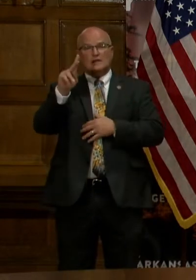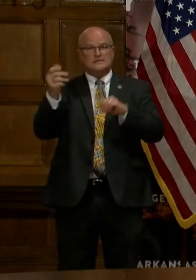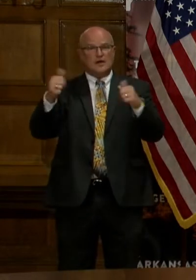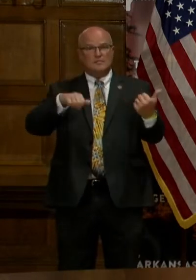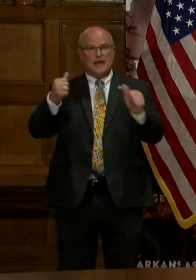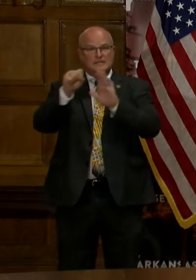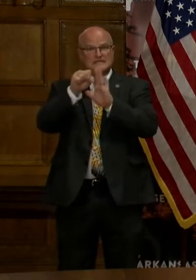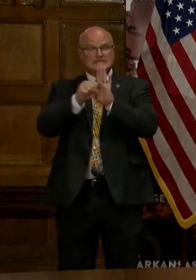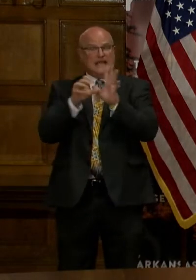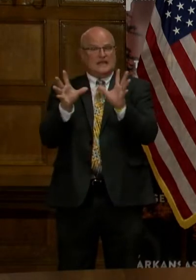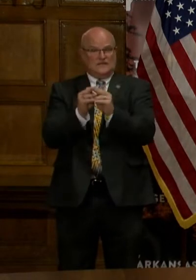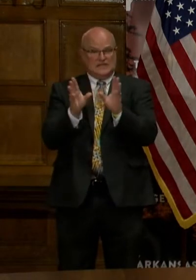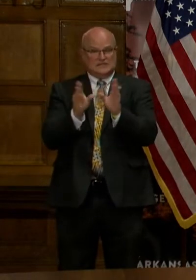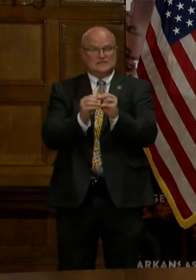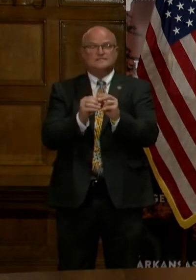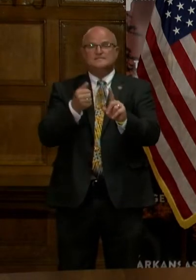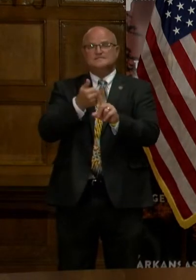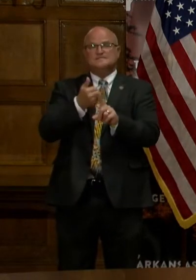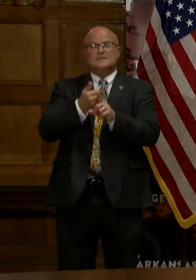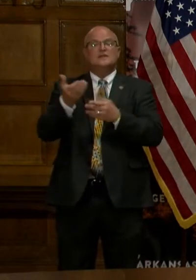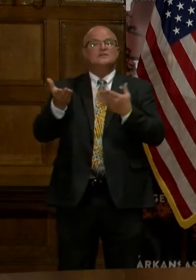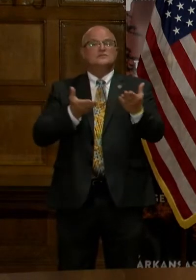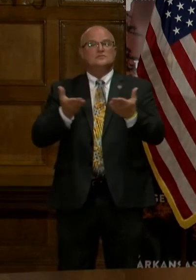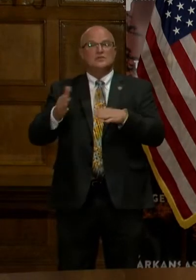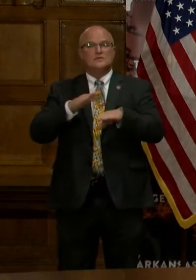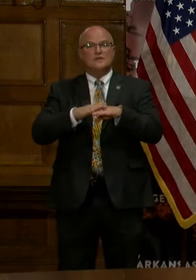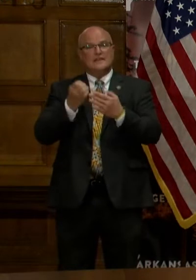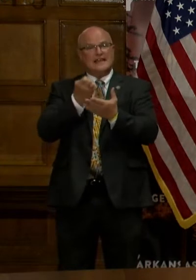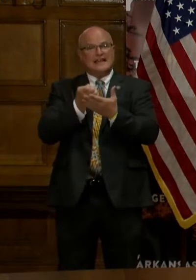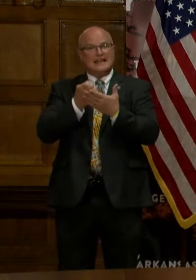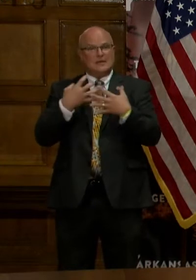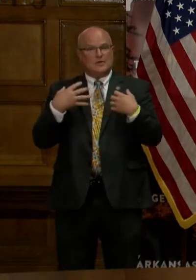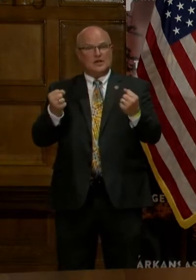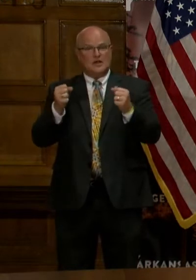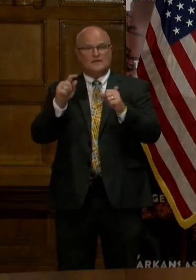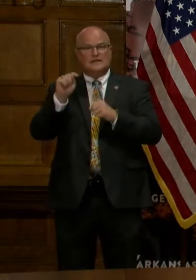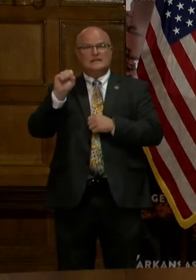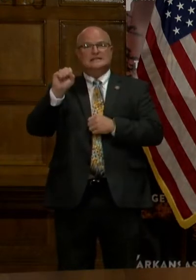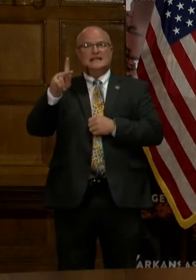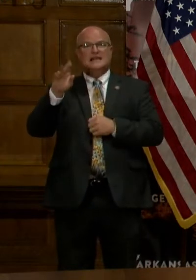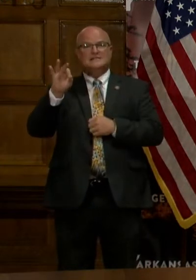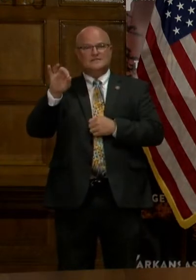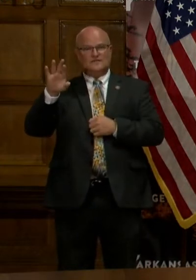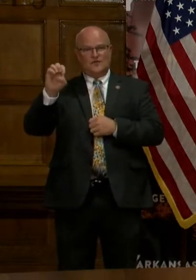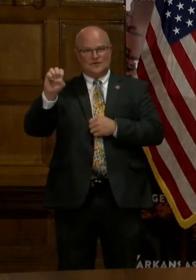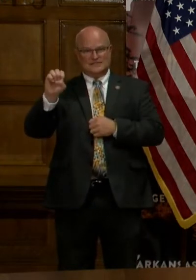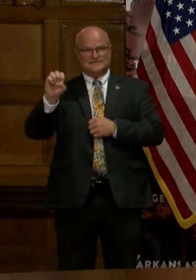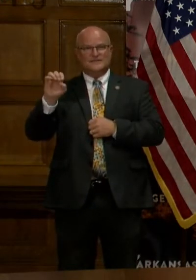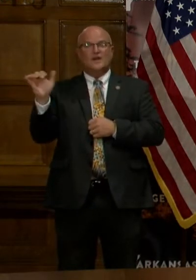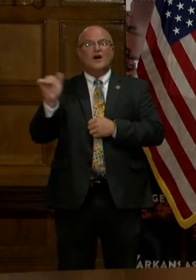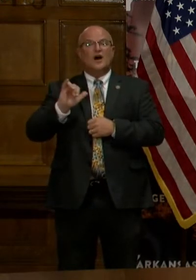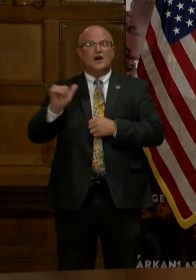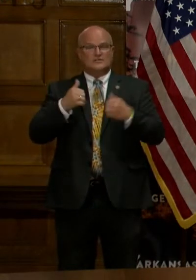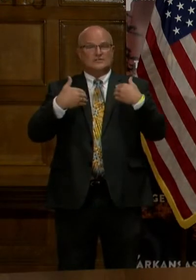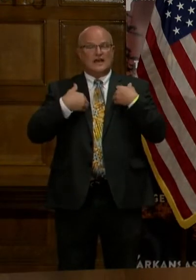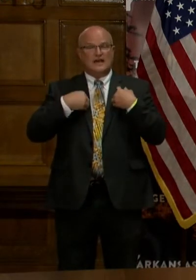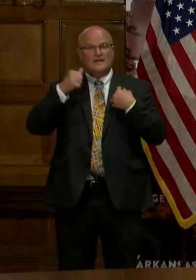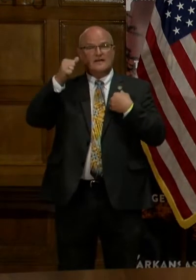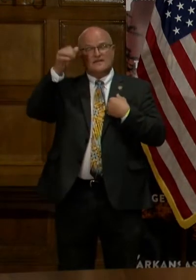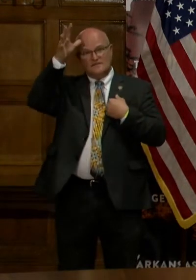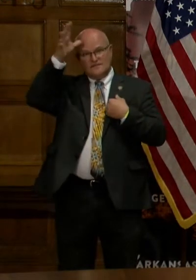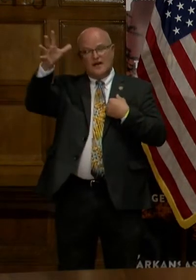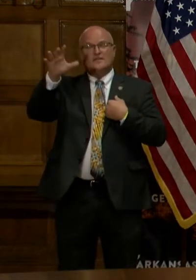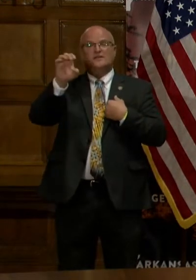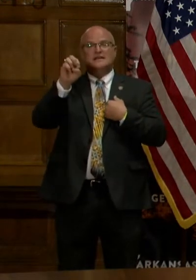Baptist State Convention, who also serves on our Economic Recovery Task Force, and also joined by Father